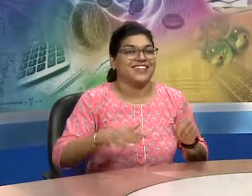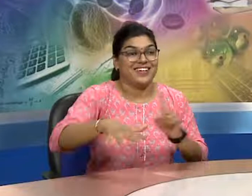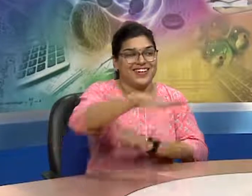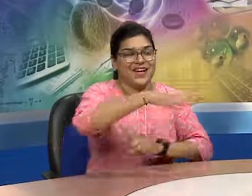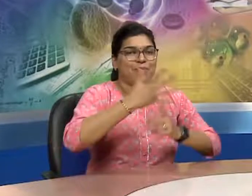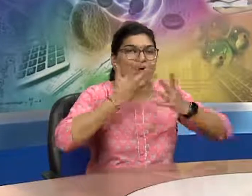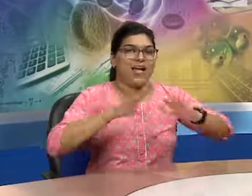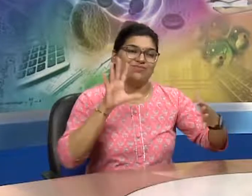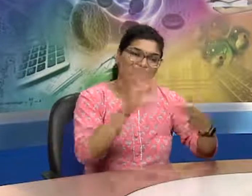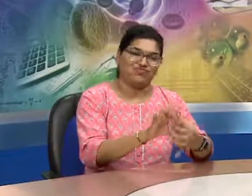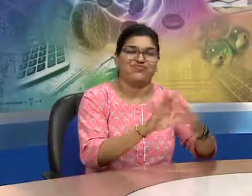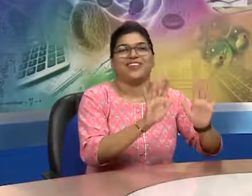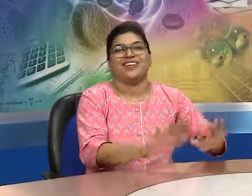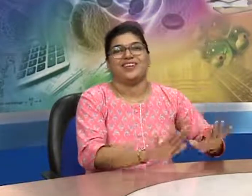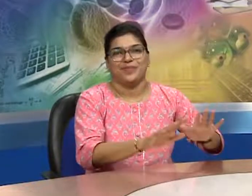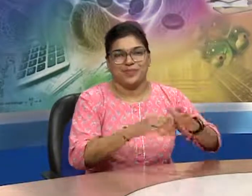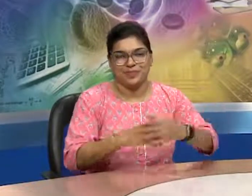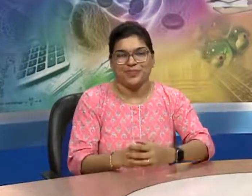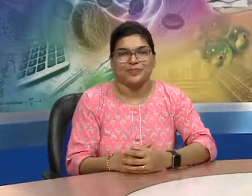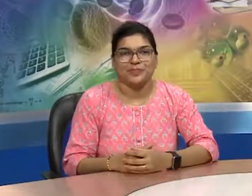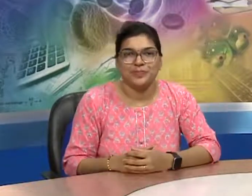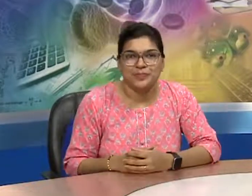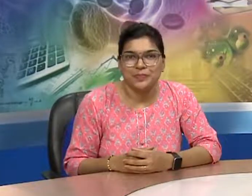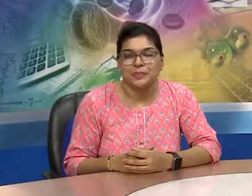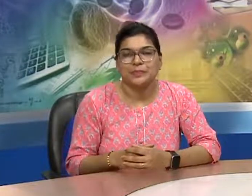So it is natural phenomena.